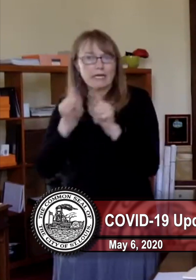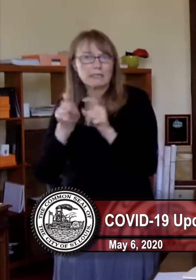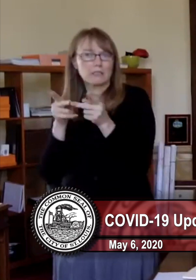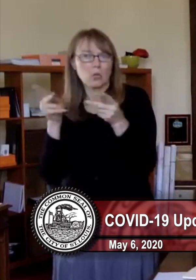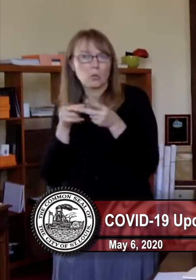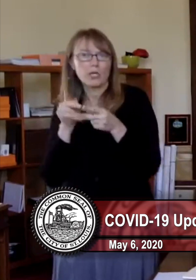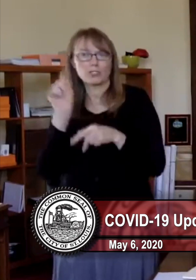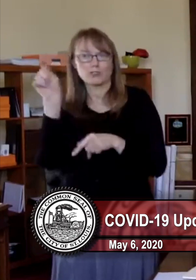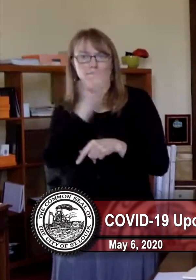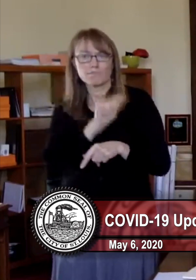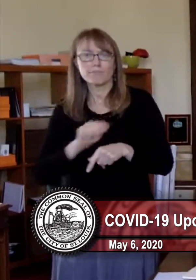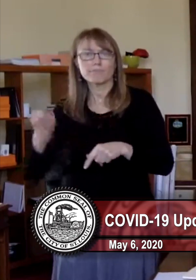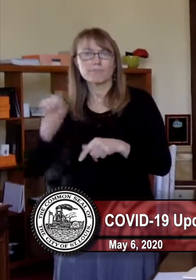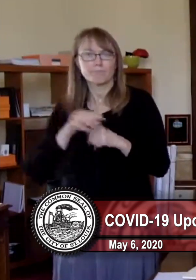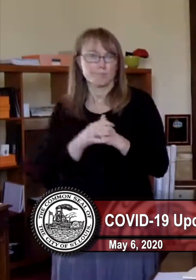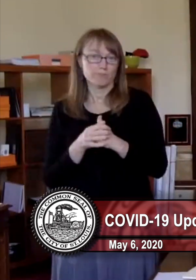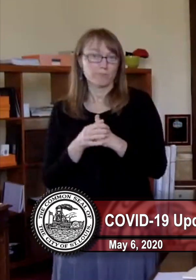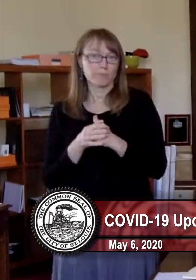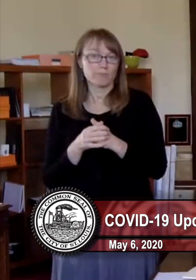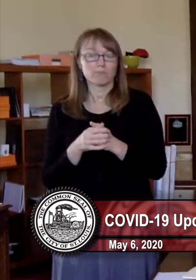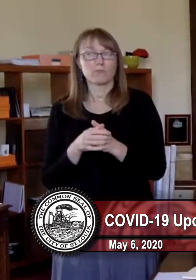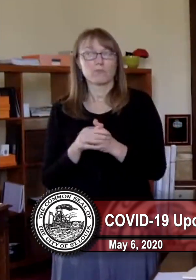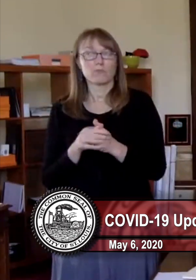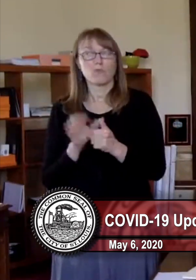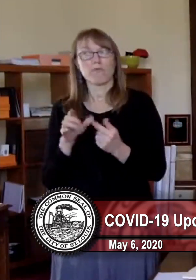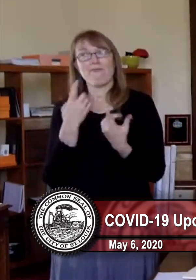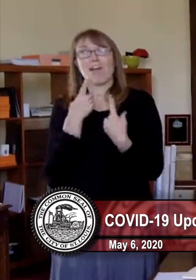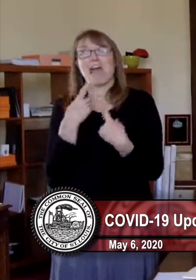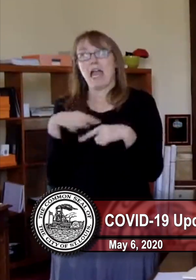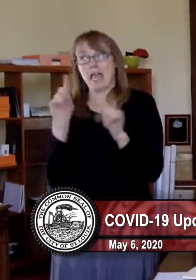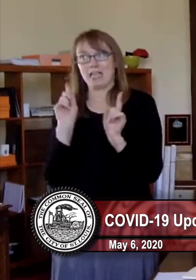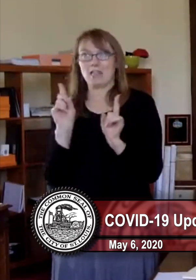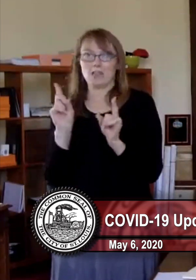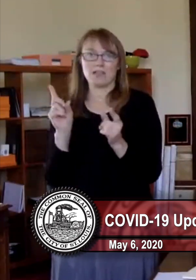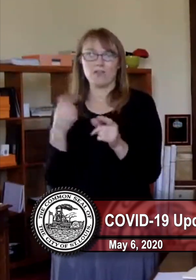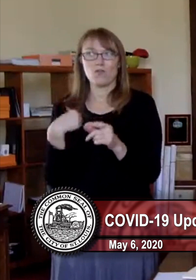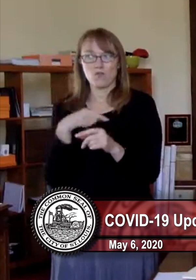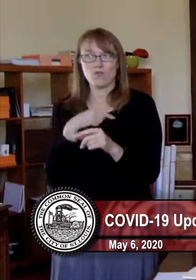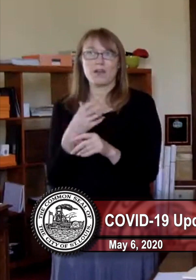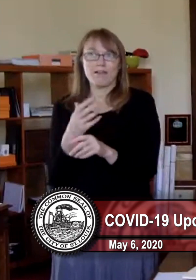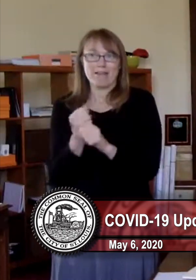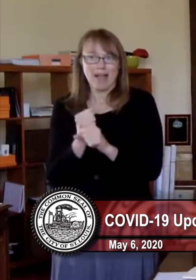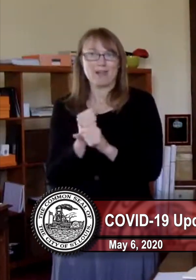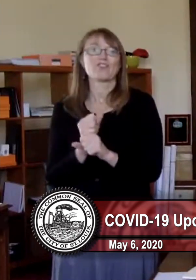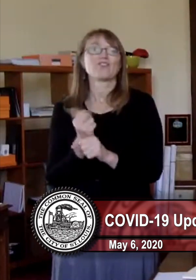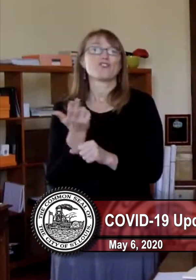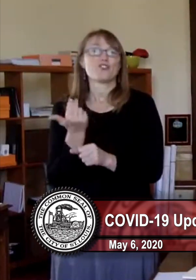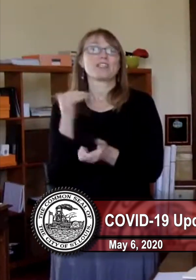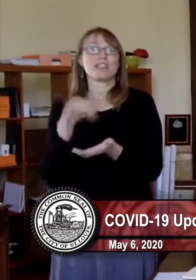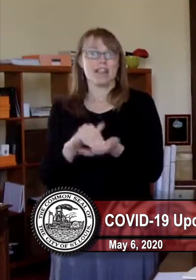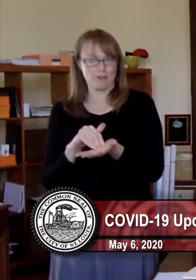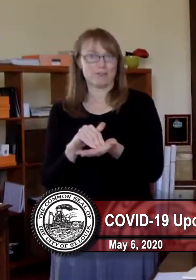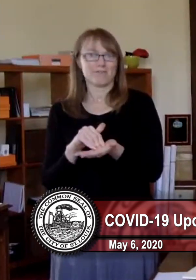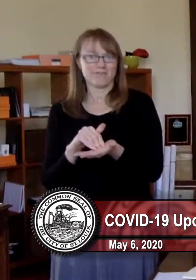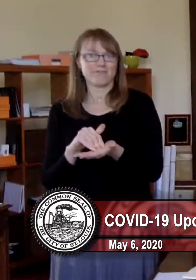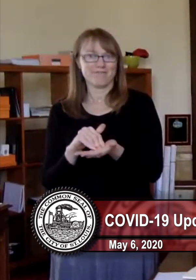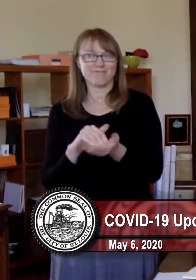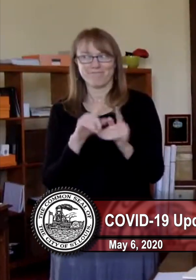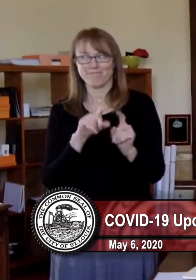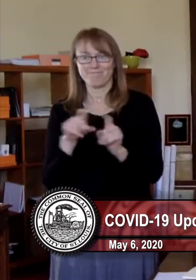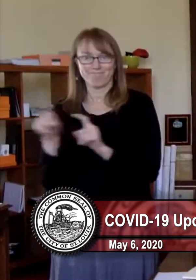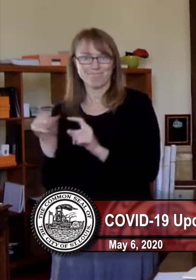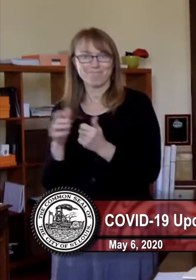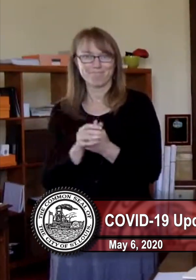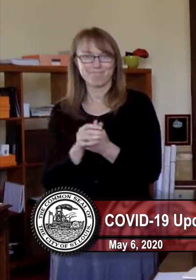news, that we finally did get 13,000 tests. We'll use those pretty quickly,